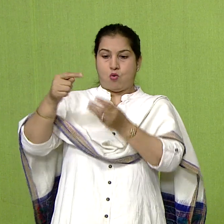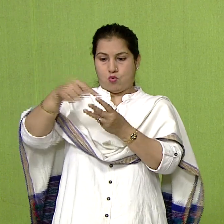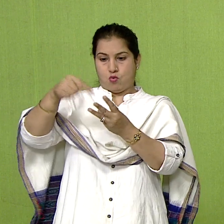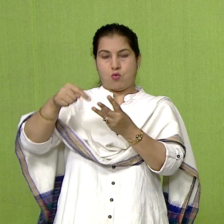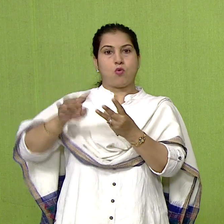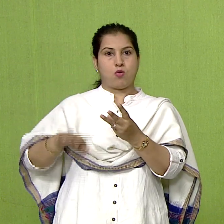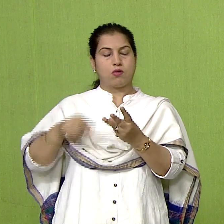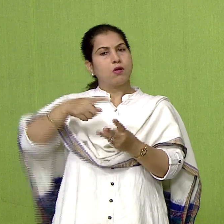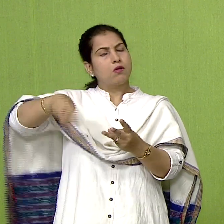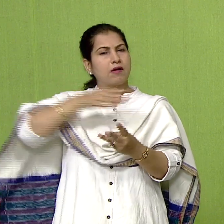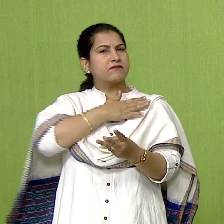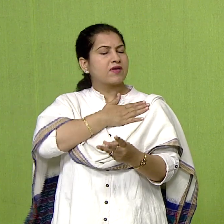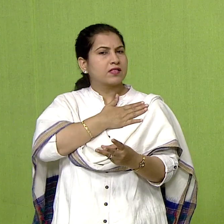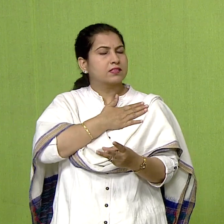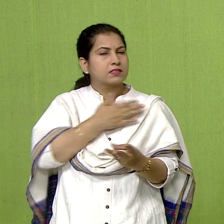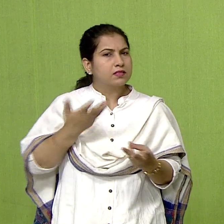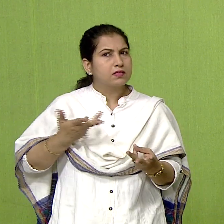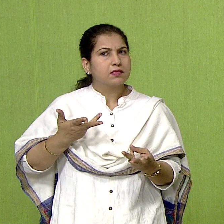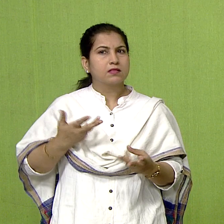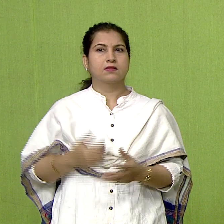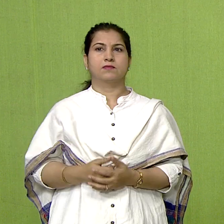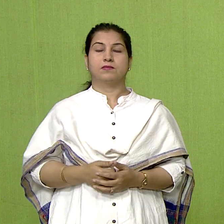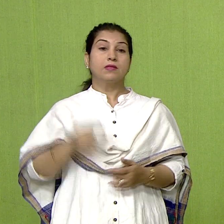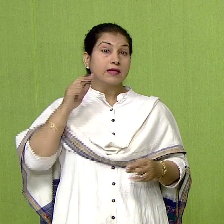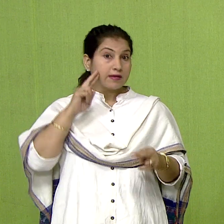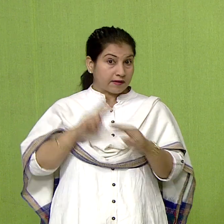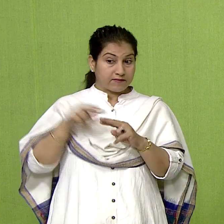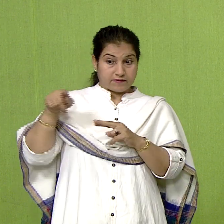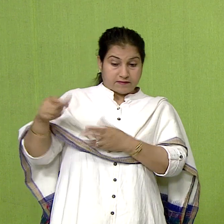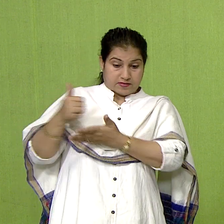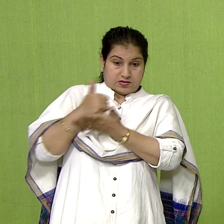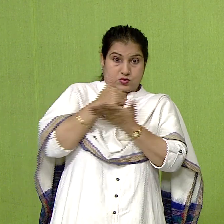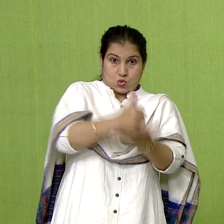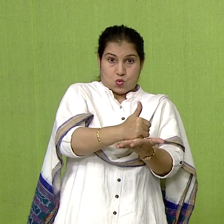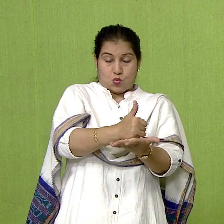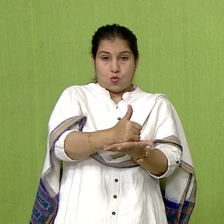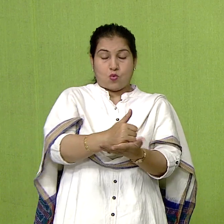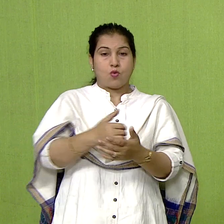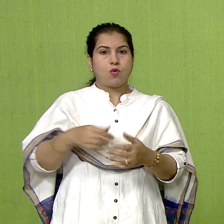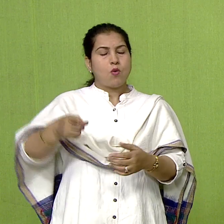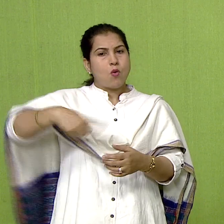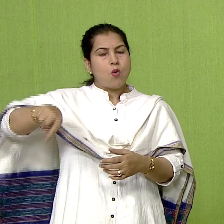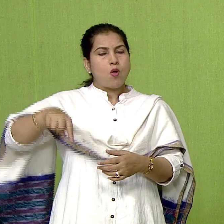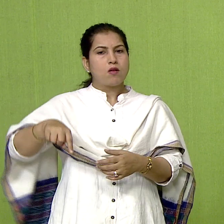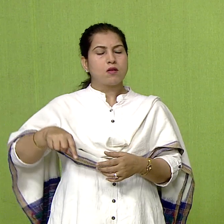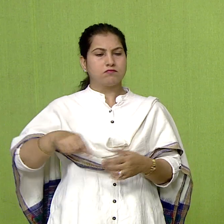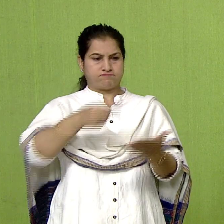They believed that if they will present their demands peacefully before the British